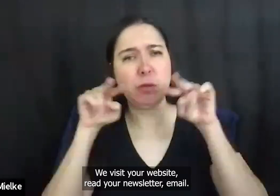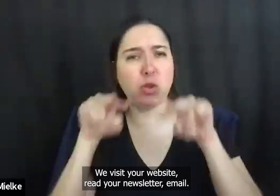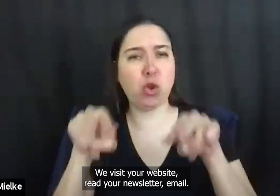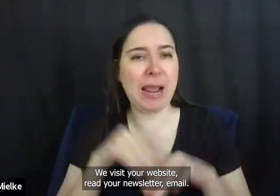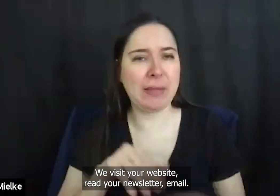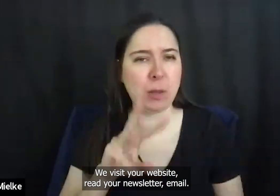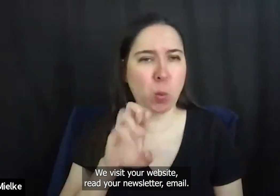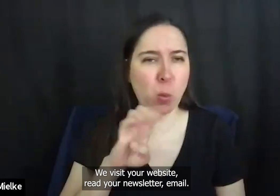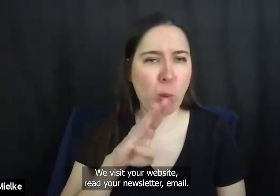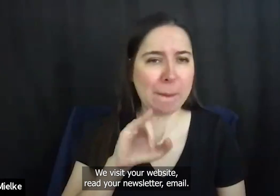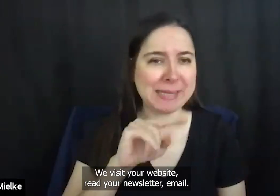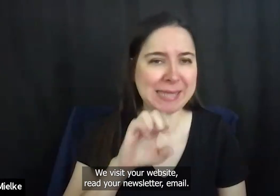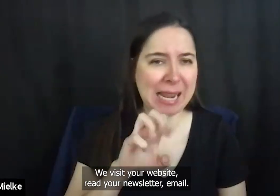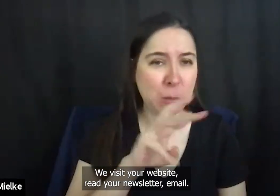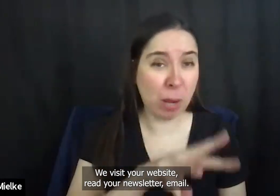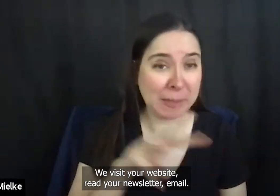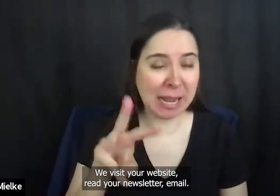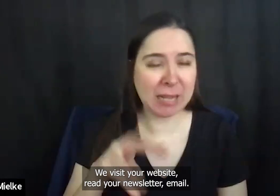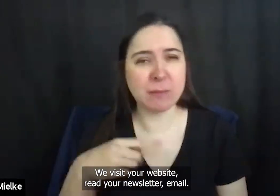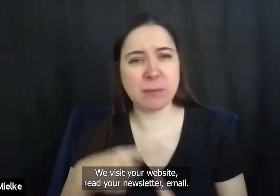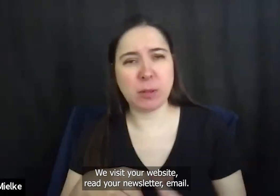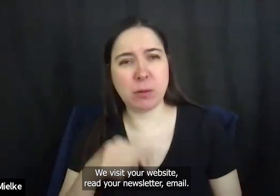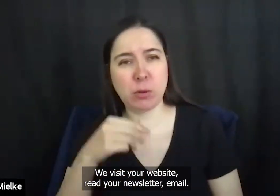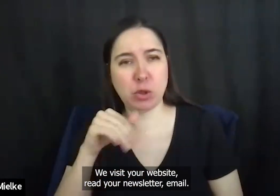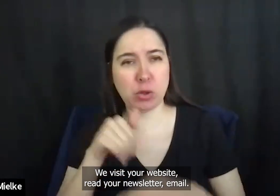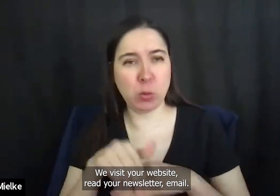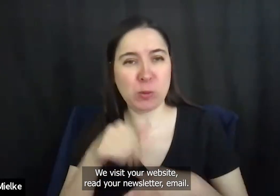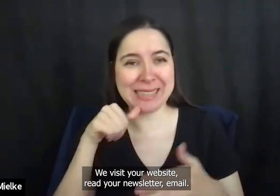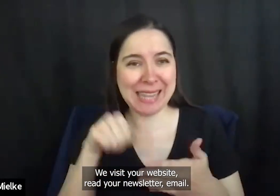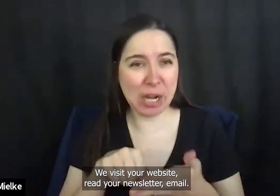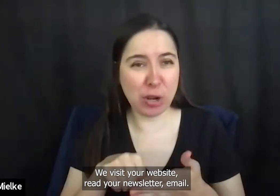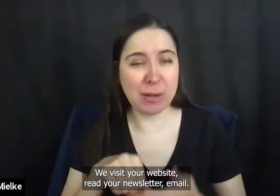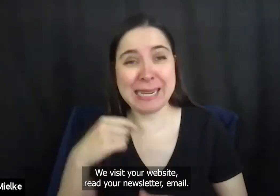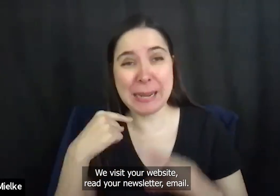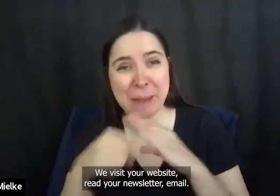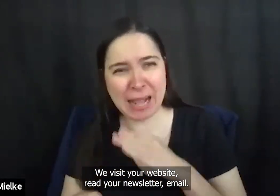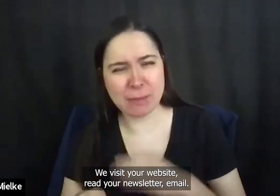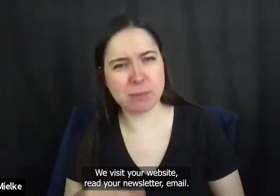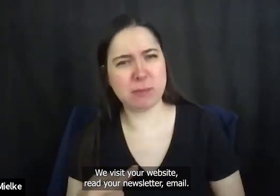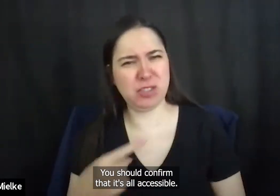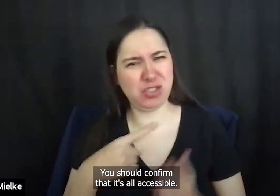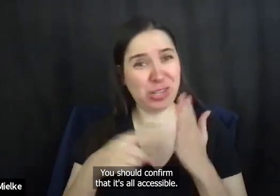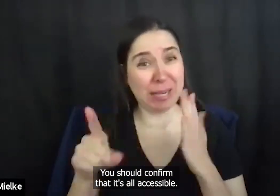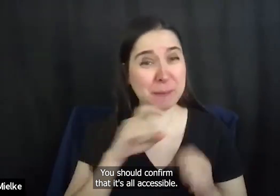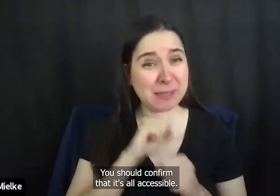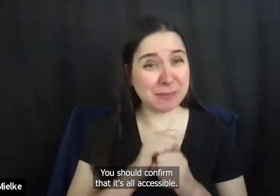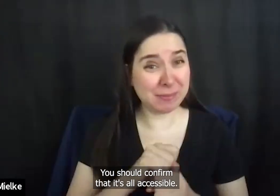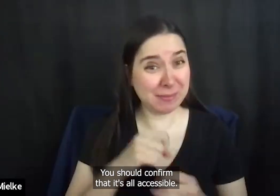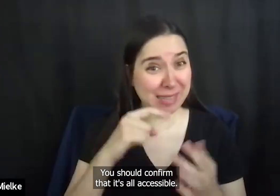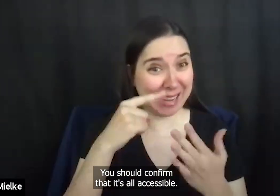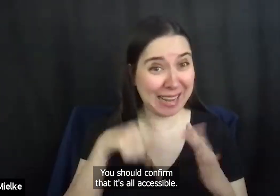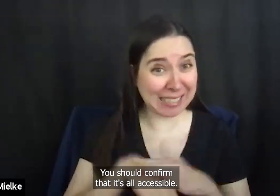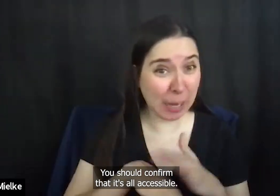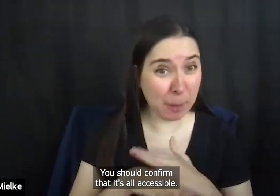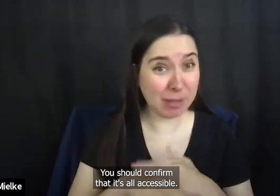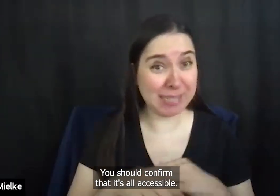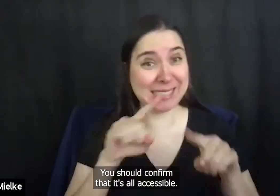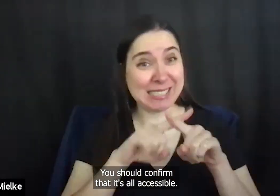We visit your website, read your newsletter, email. You should confirm that it's all